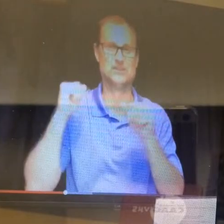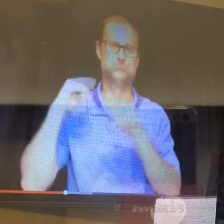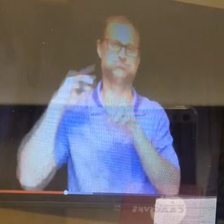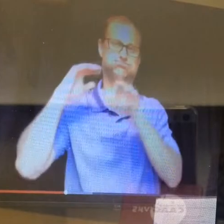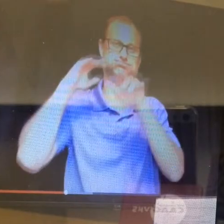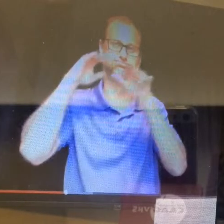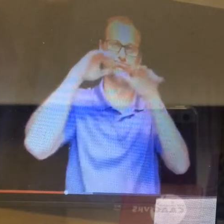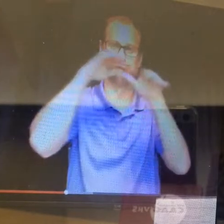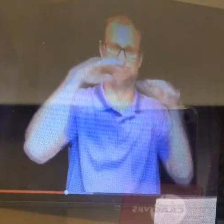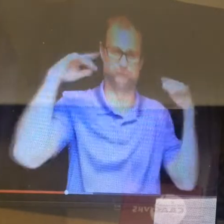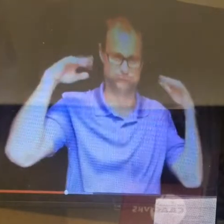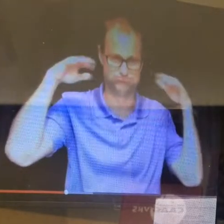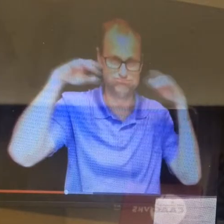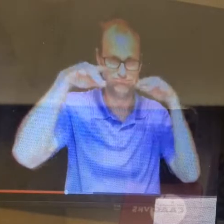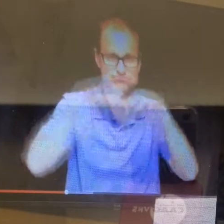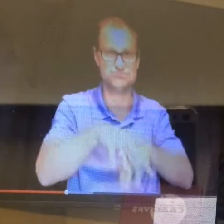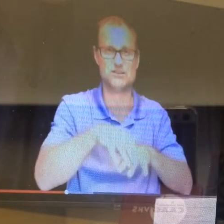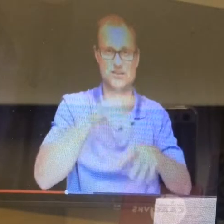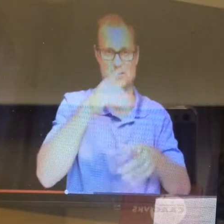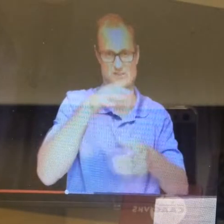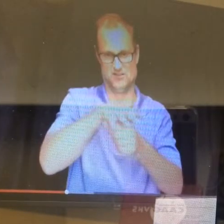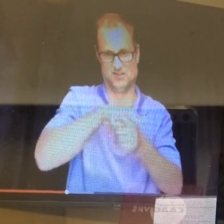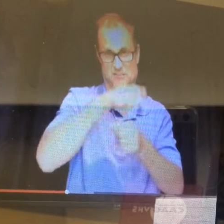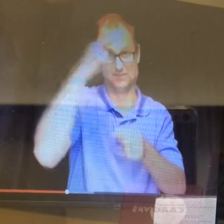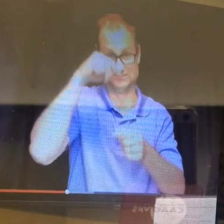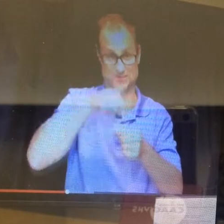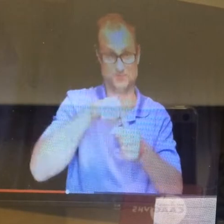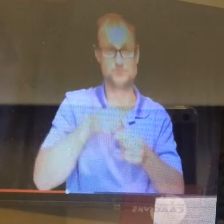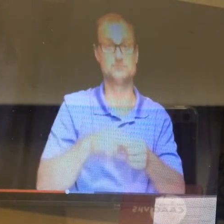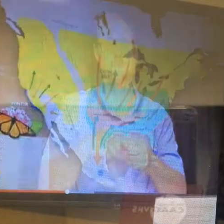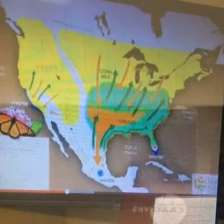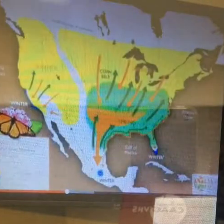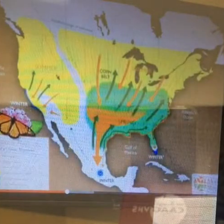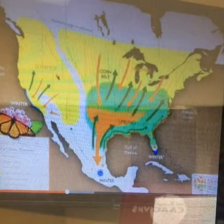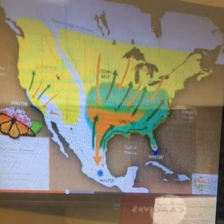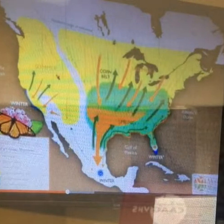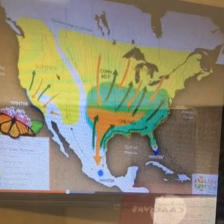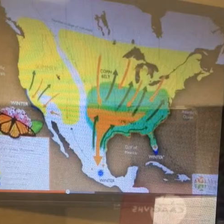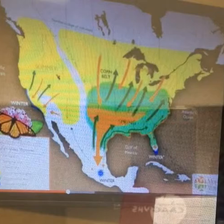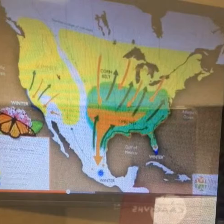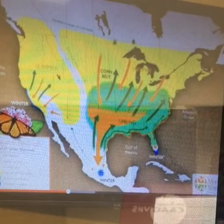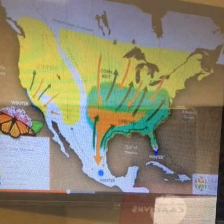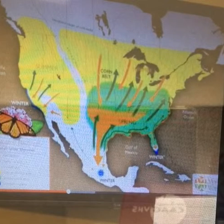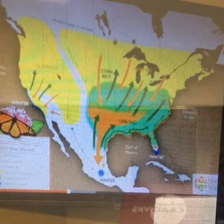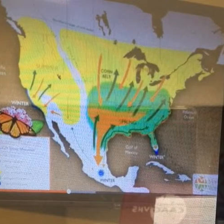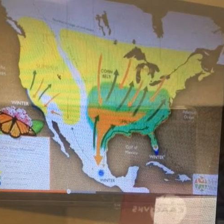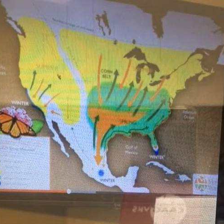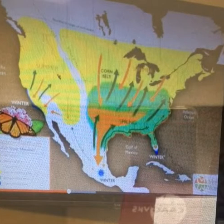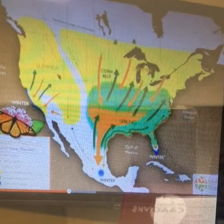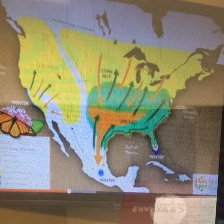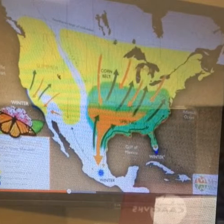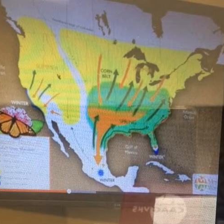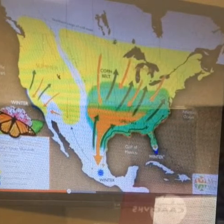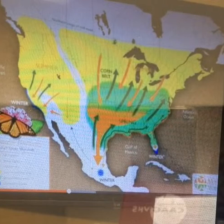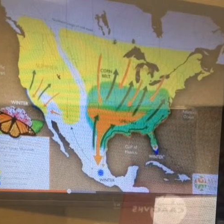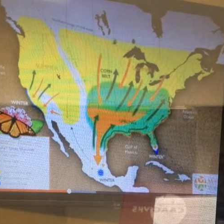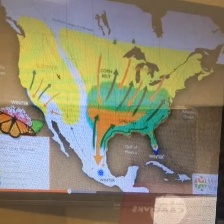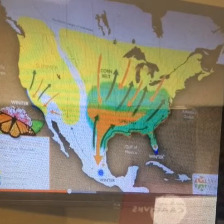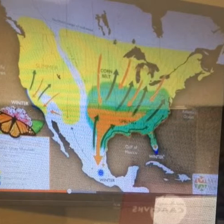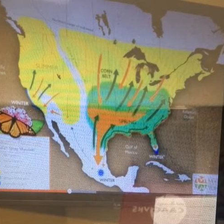Now in wintertime, monarch butterflies will migrate en masse to a certain area in Mexico to overwinter